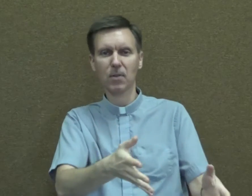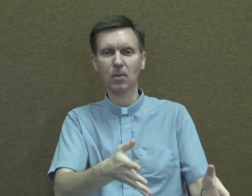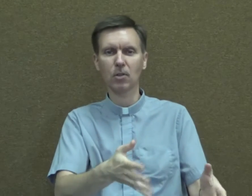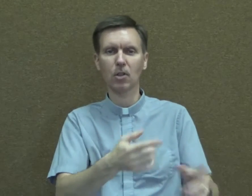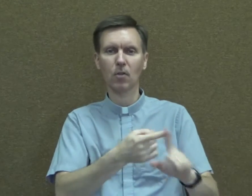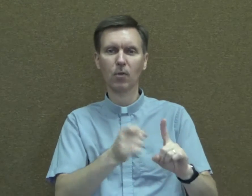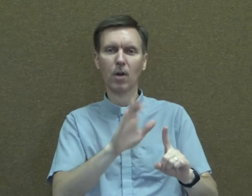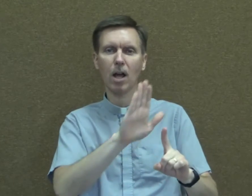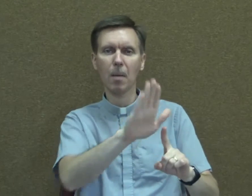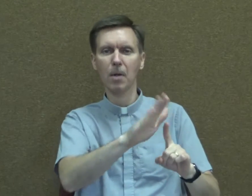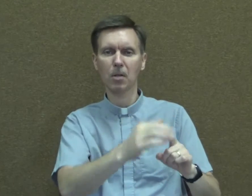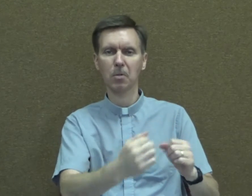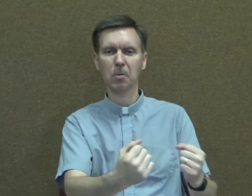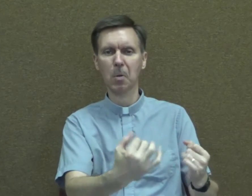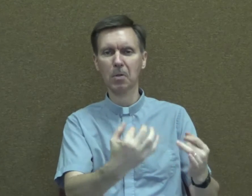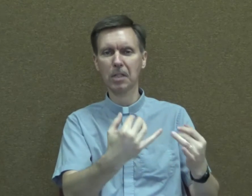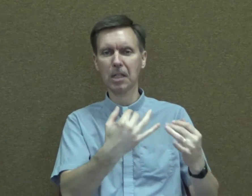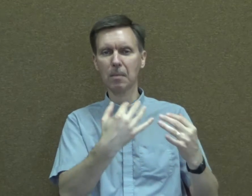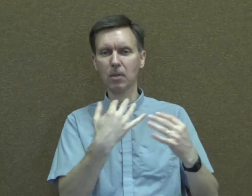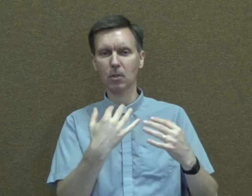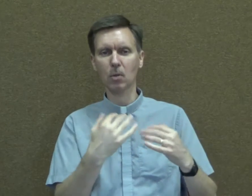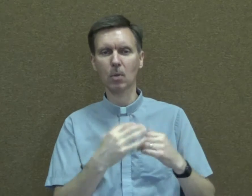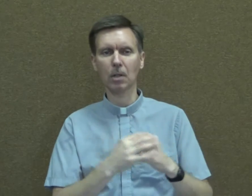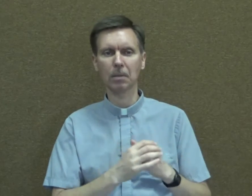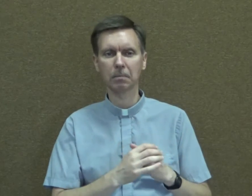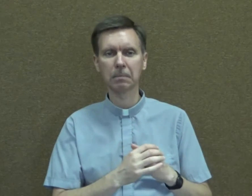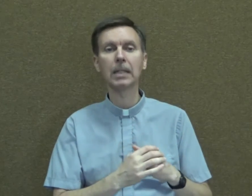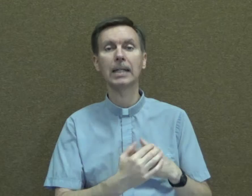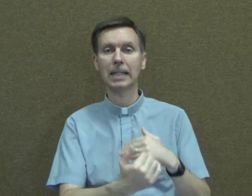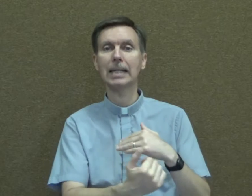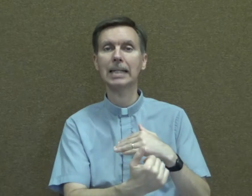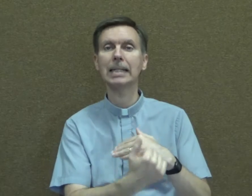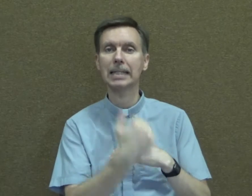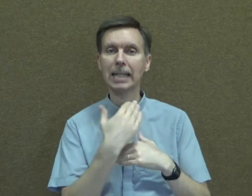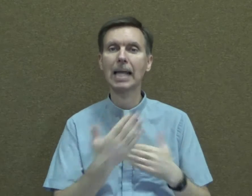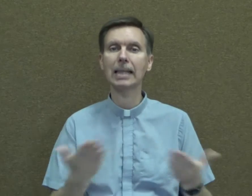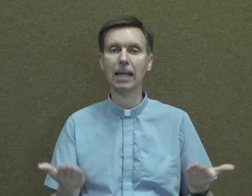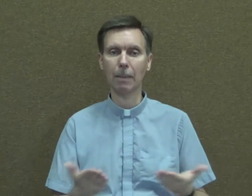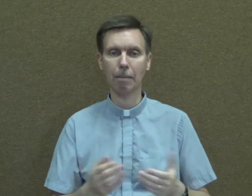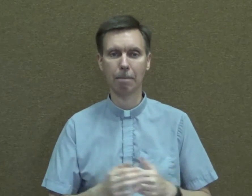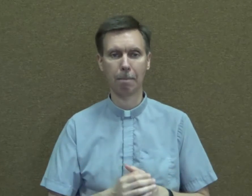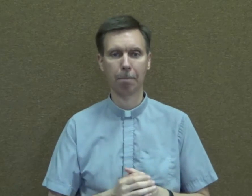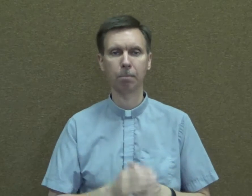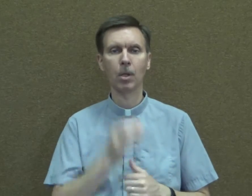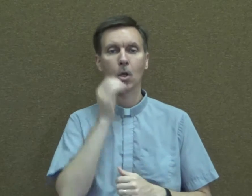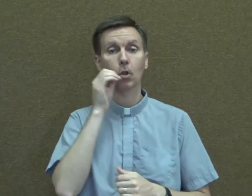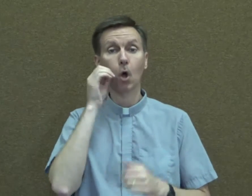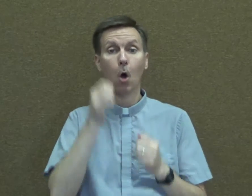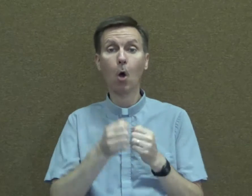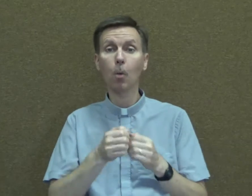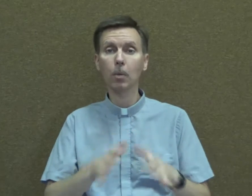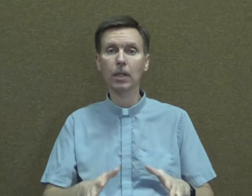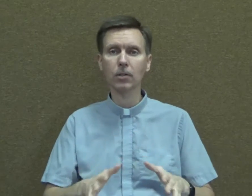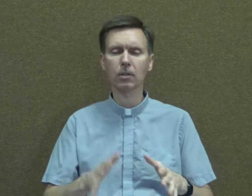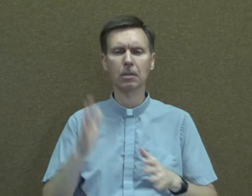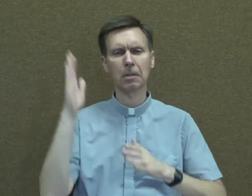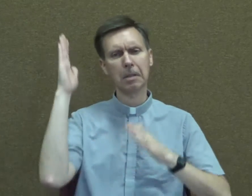refuse from your teeming shore. Send them, the homeless,